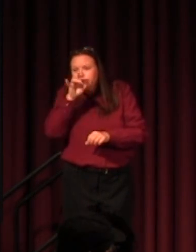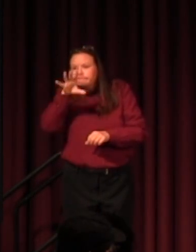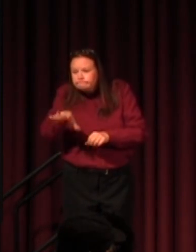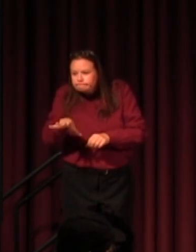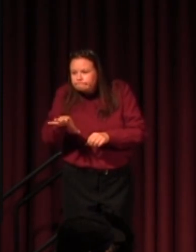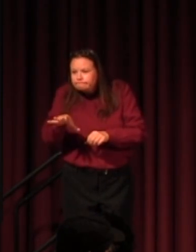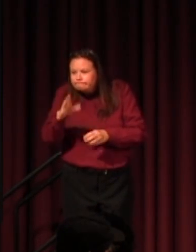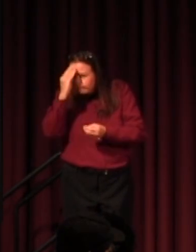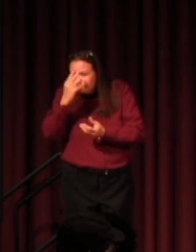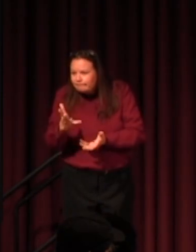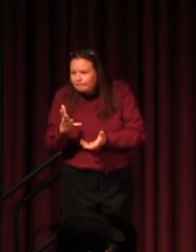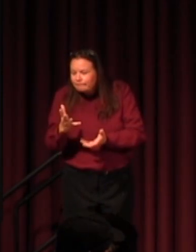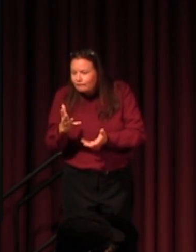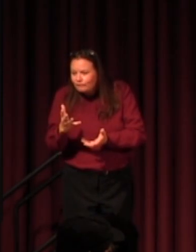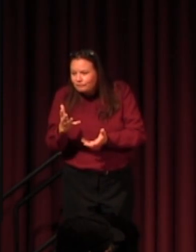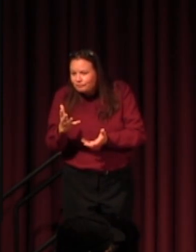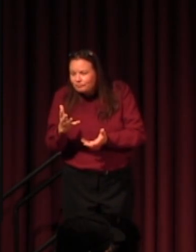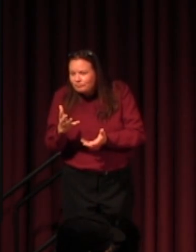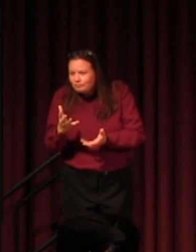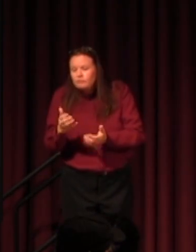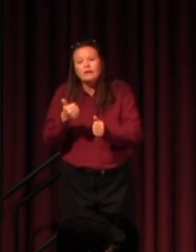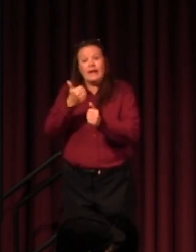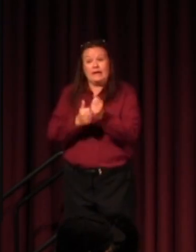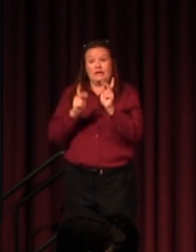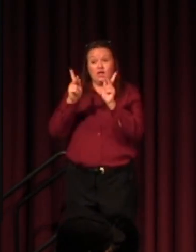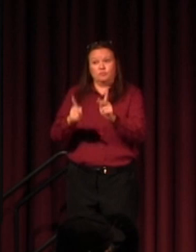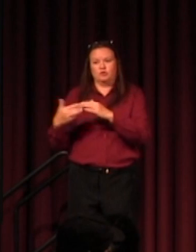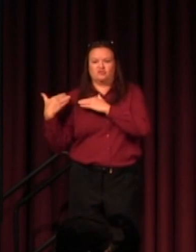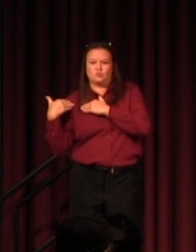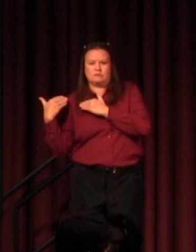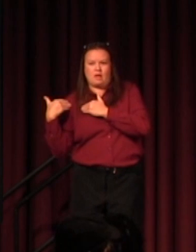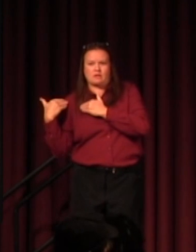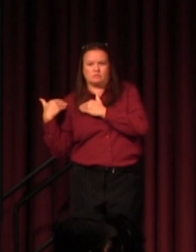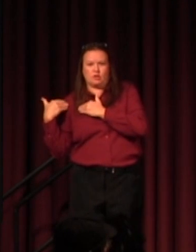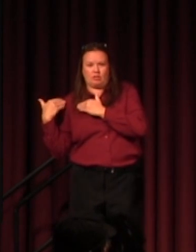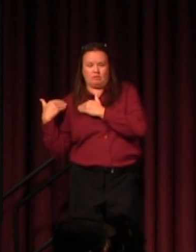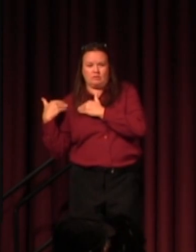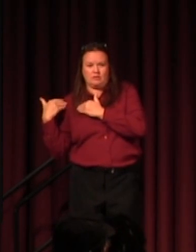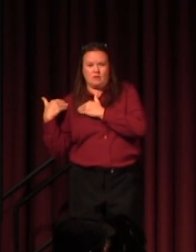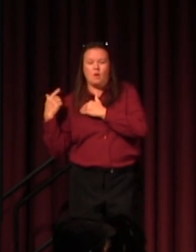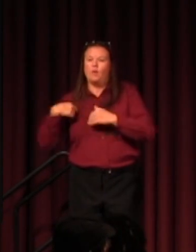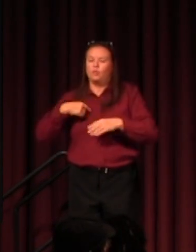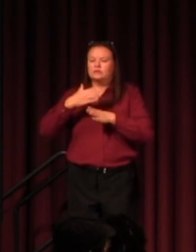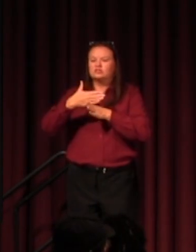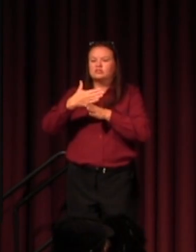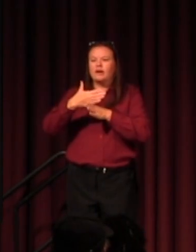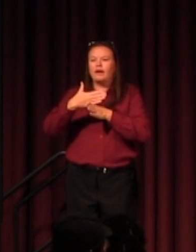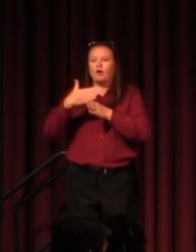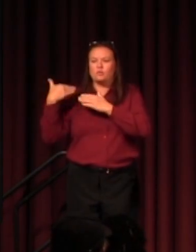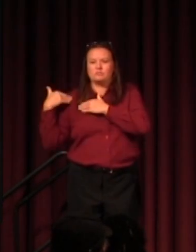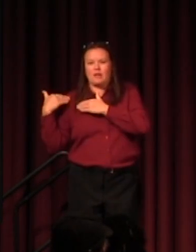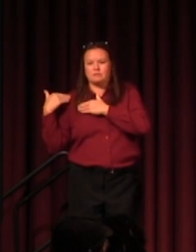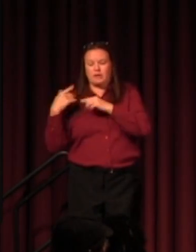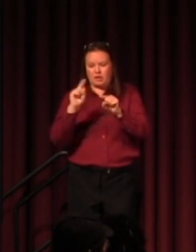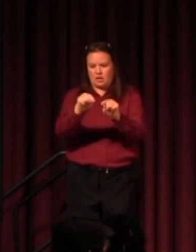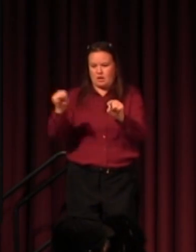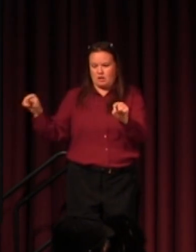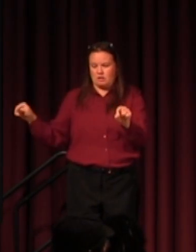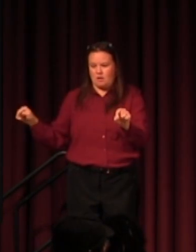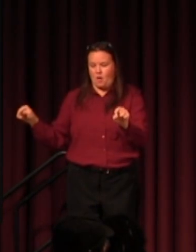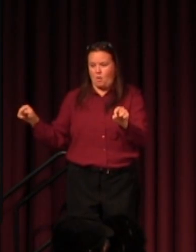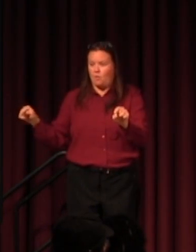Like, if we have a shared accountability for the success of our community, it means we all have to show up with what we